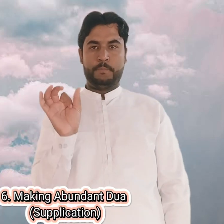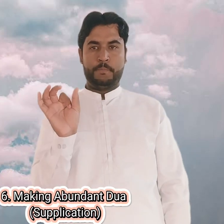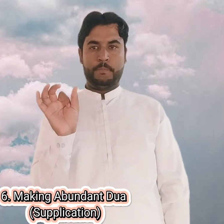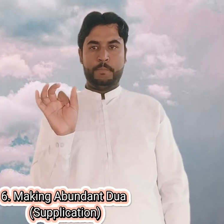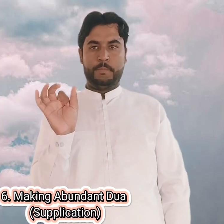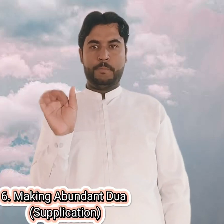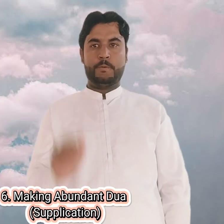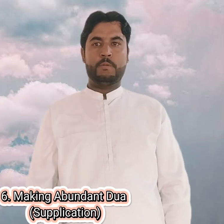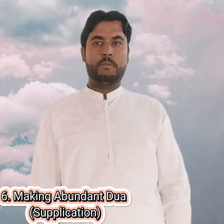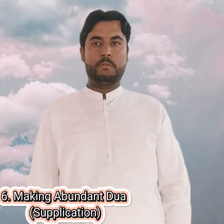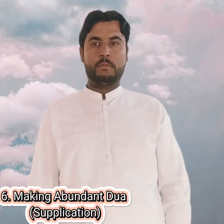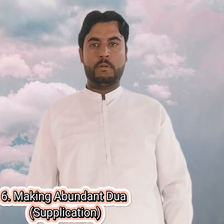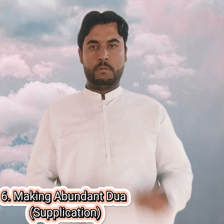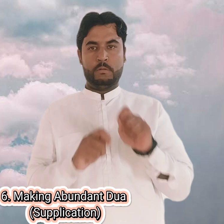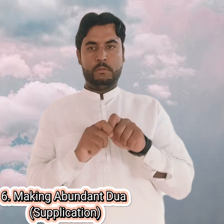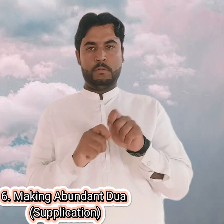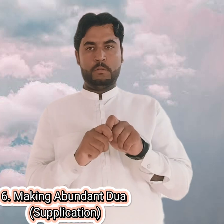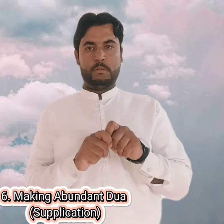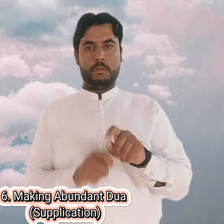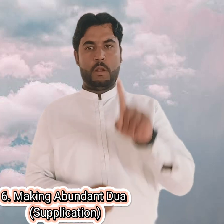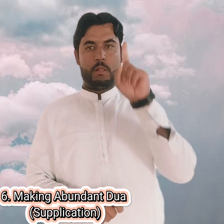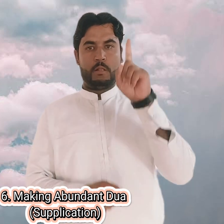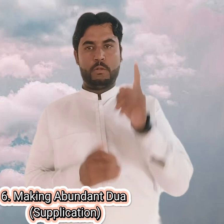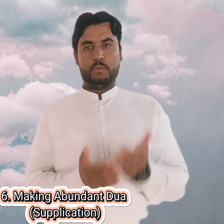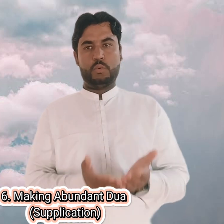Number six, making abundant dua.